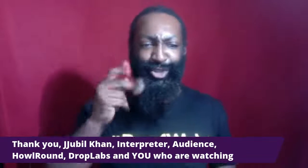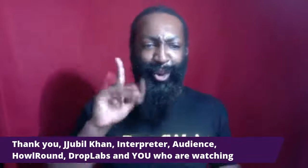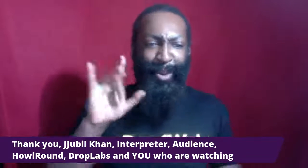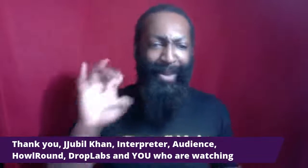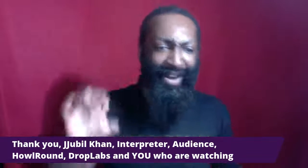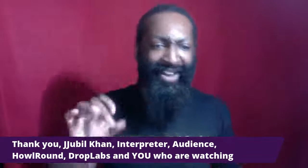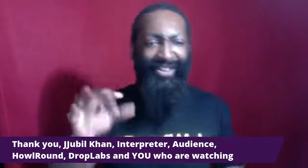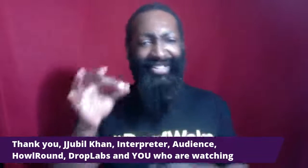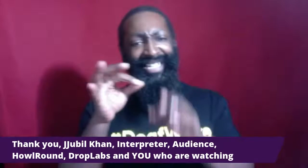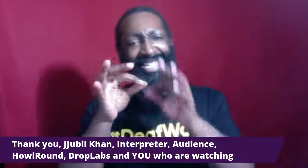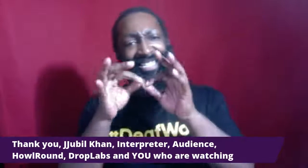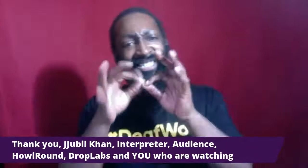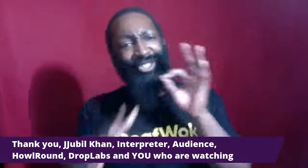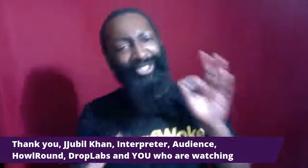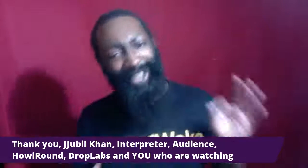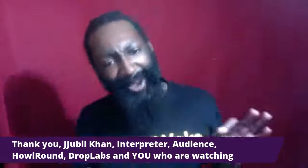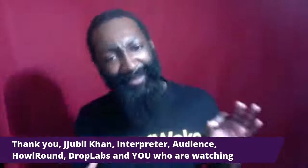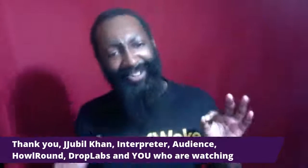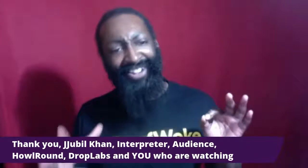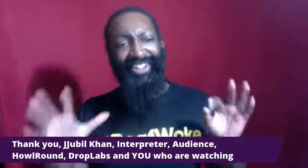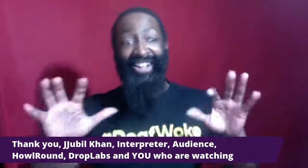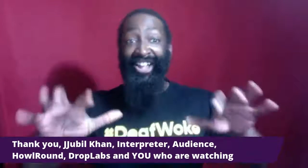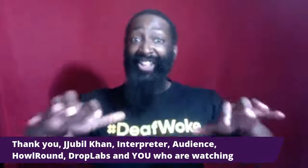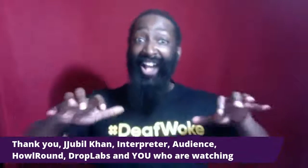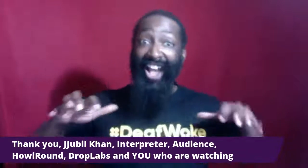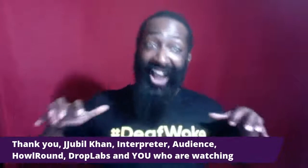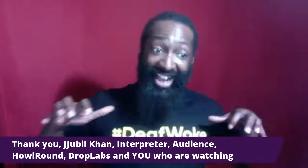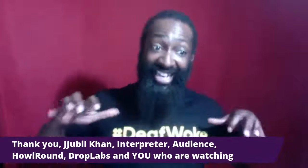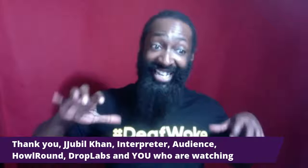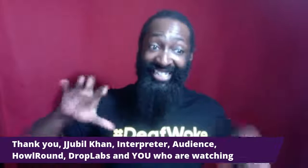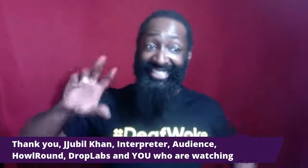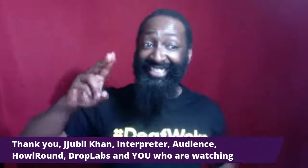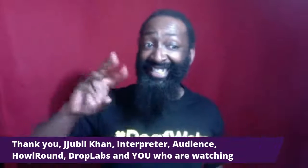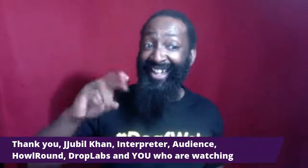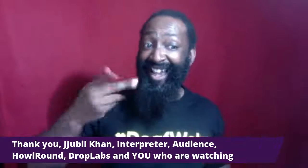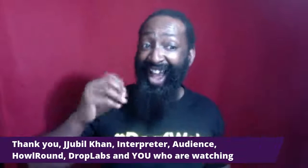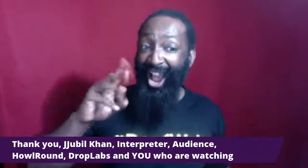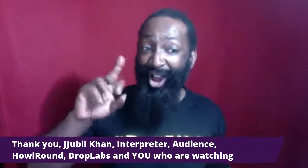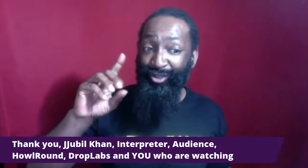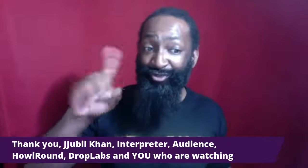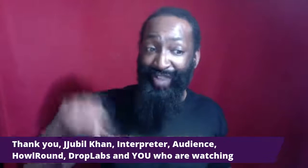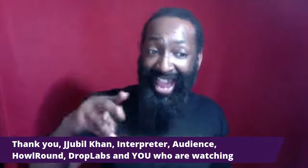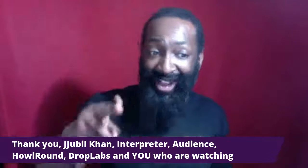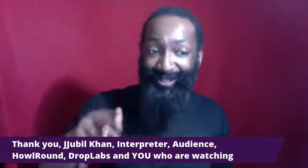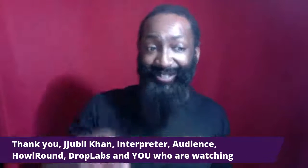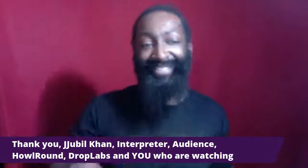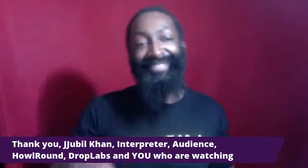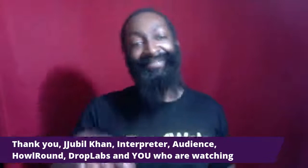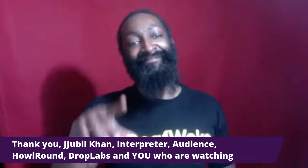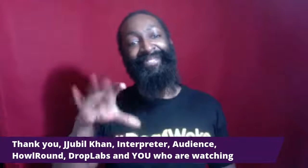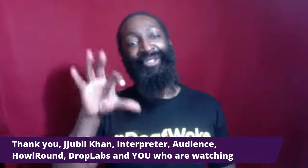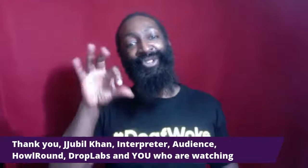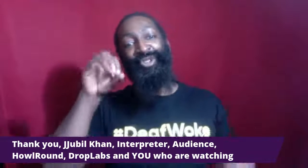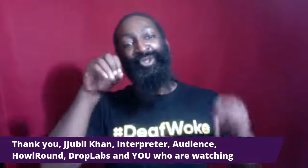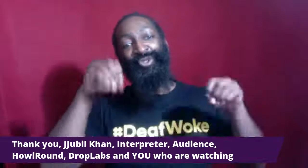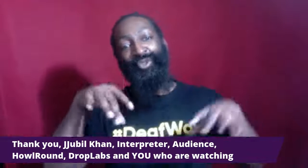First of all, thank you to Jubil Khan, the interpreters, the audience, Hal